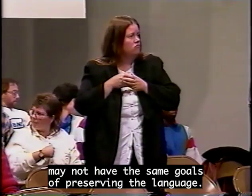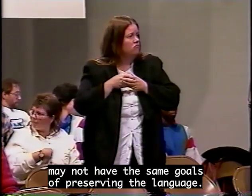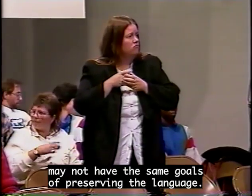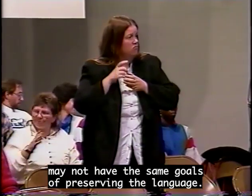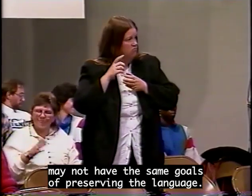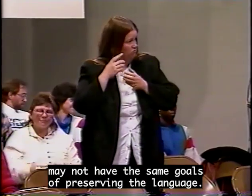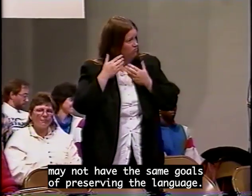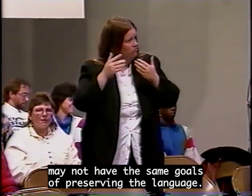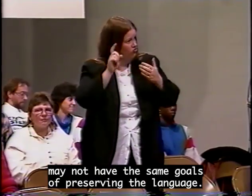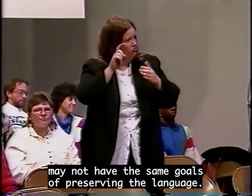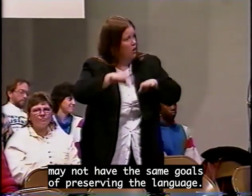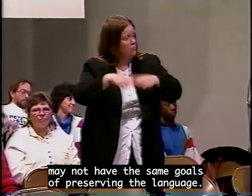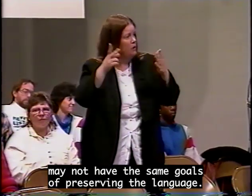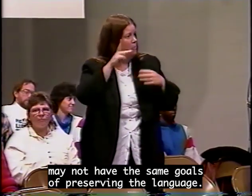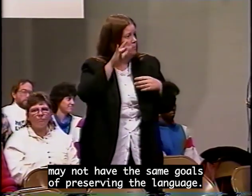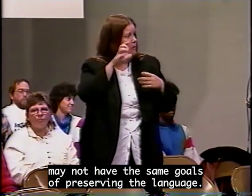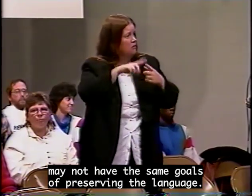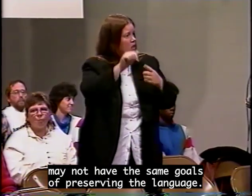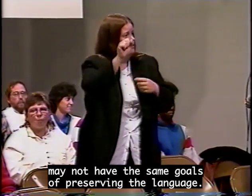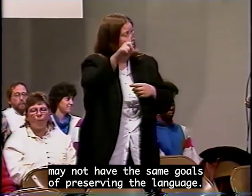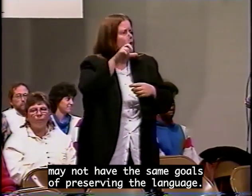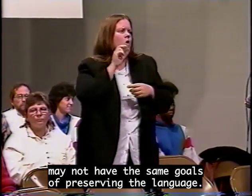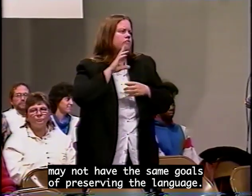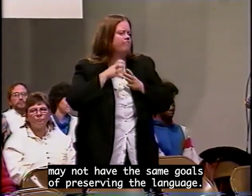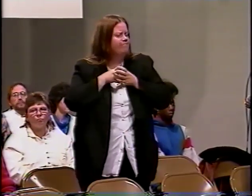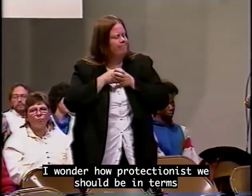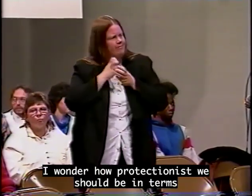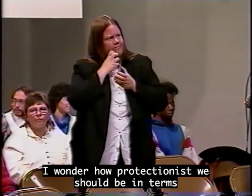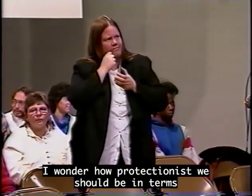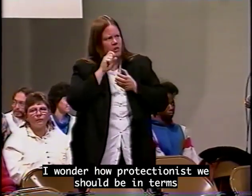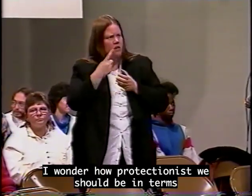may not have the same goals of preserving the language. I wonder how